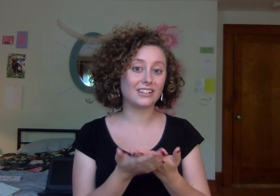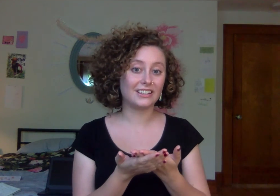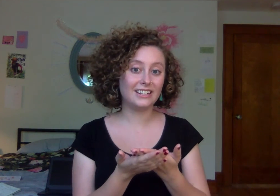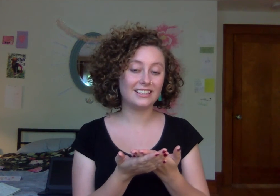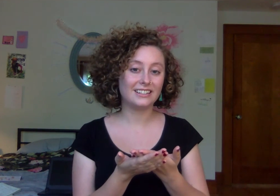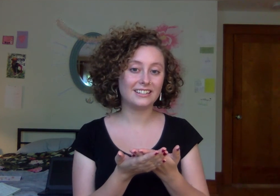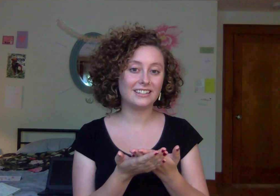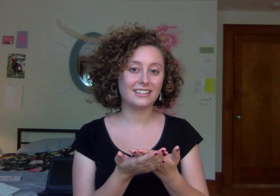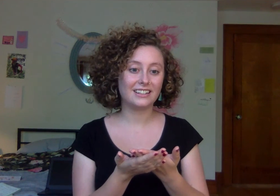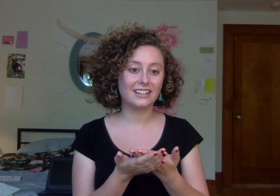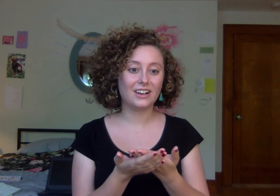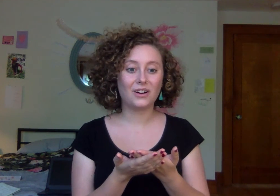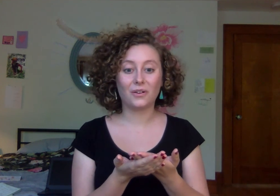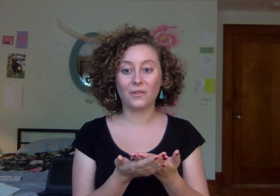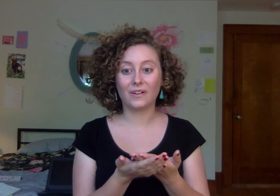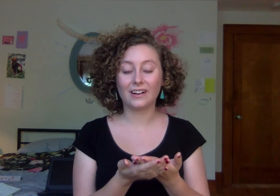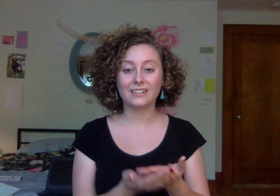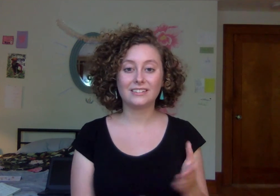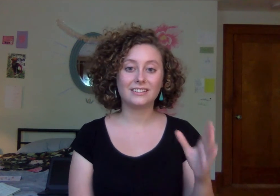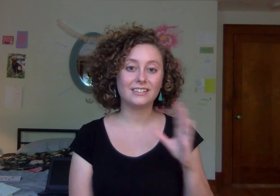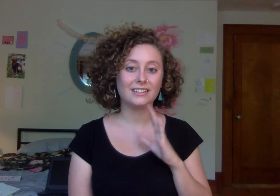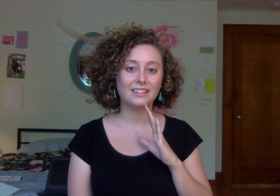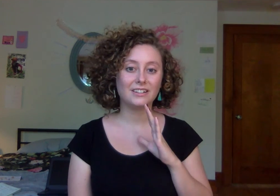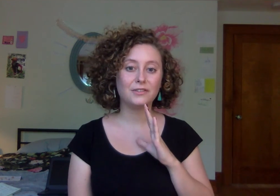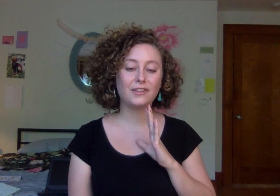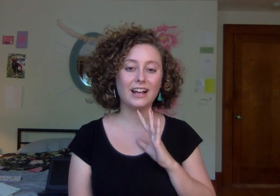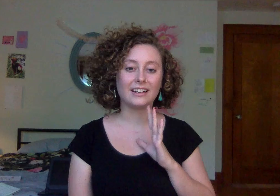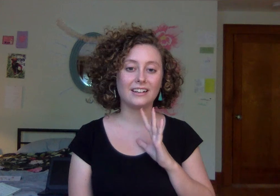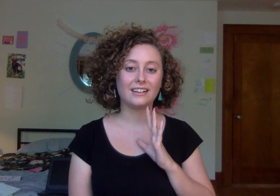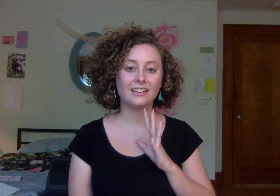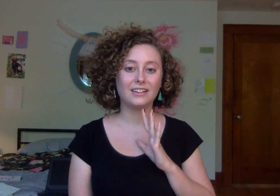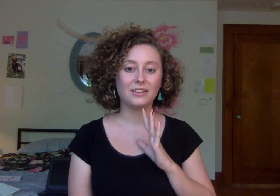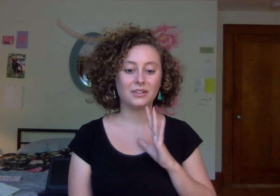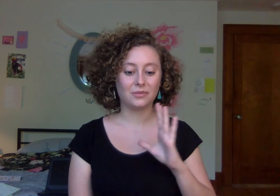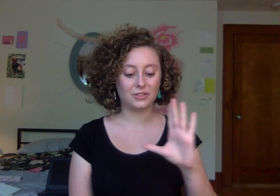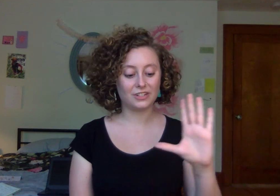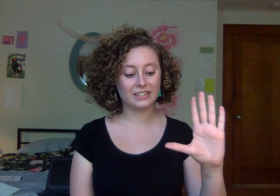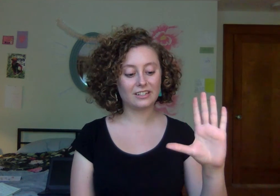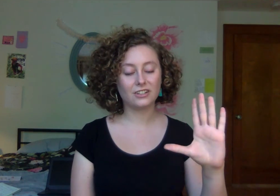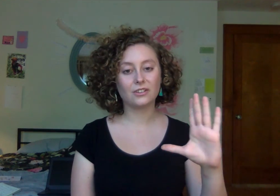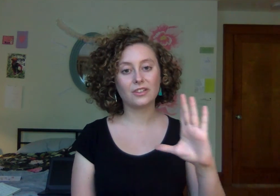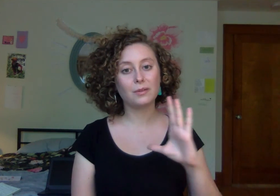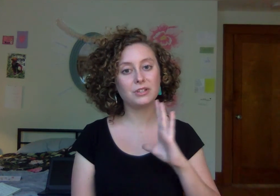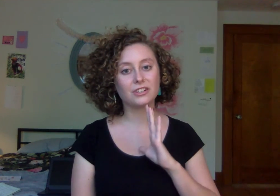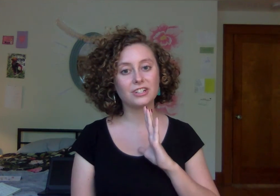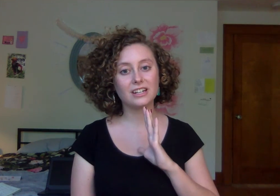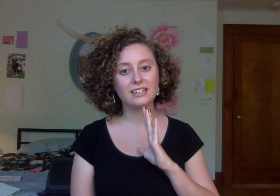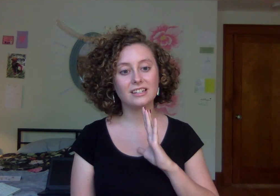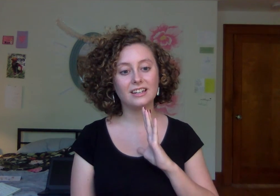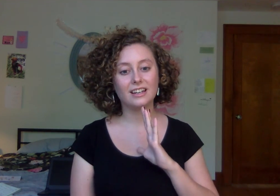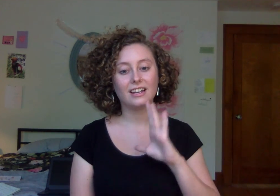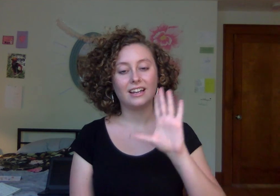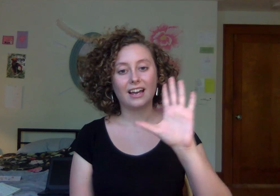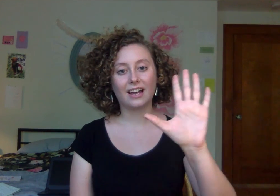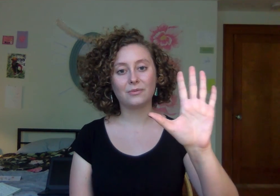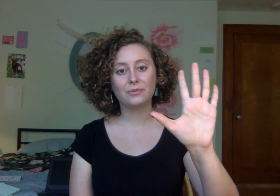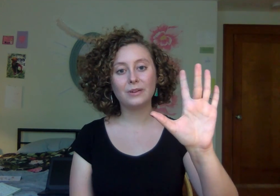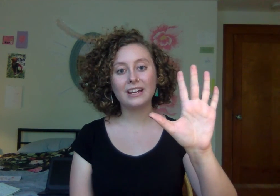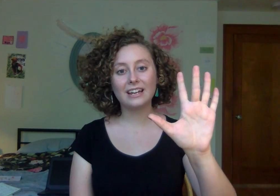Good. Or fine, which is touching your thumb to your chest and